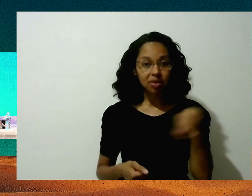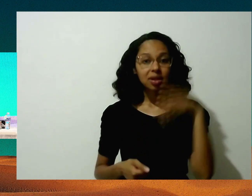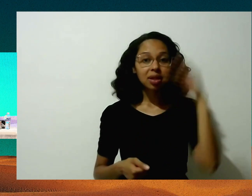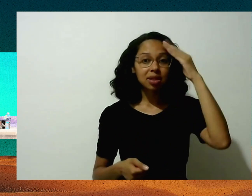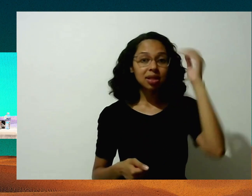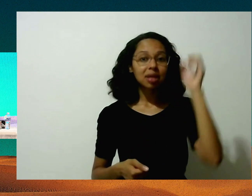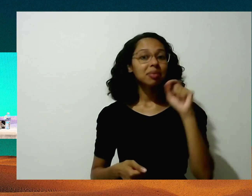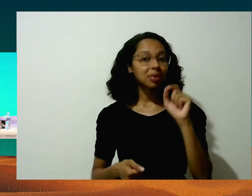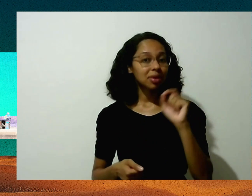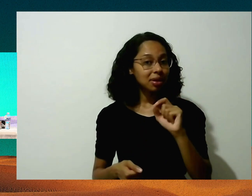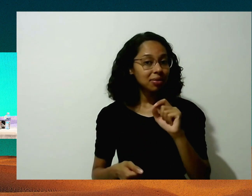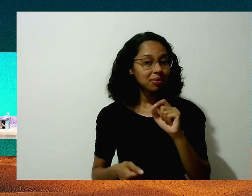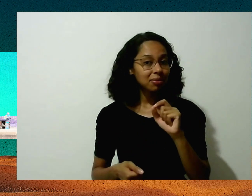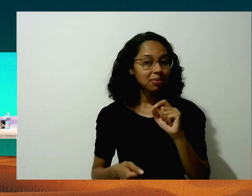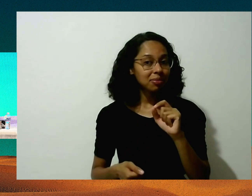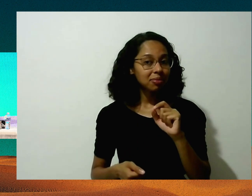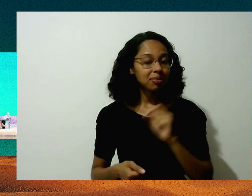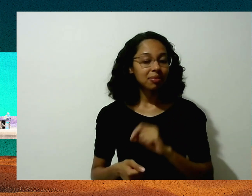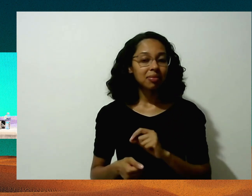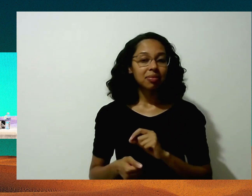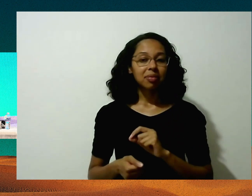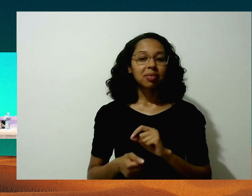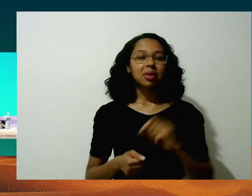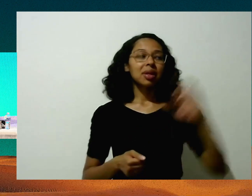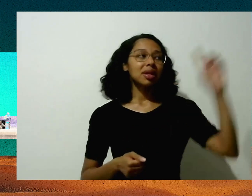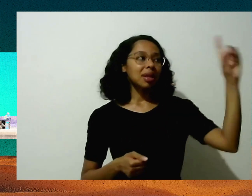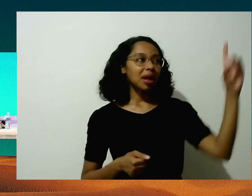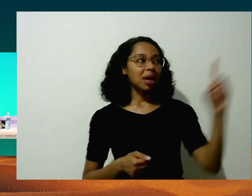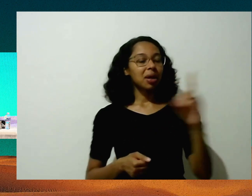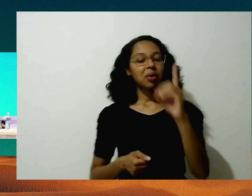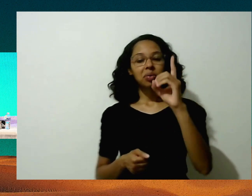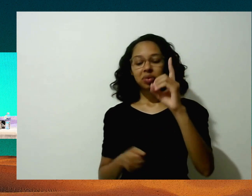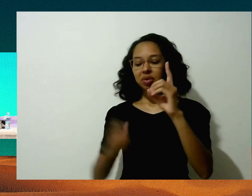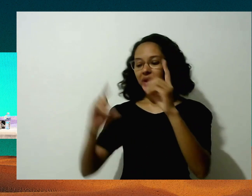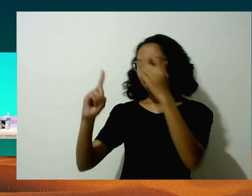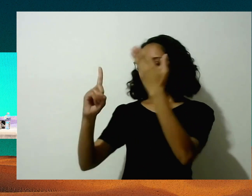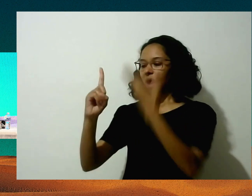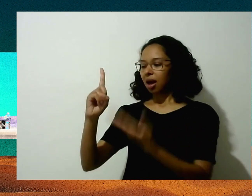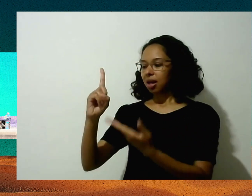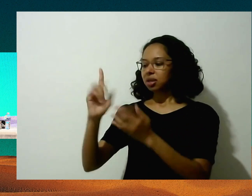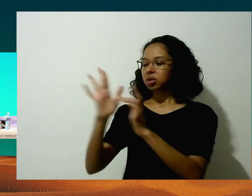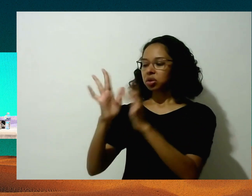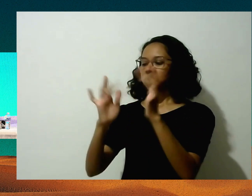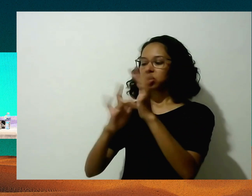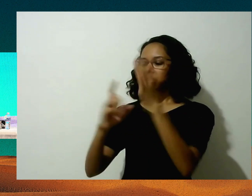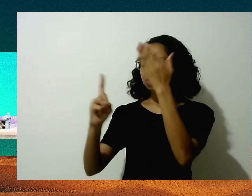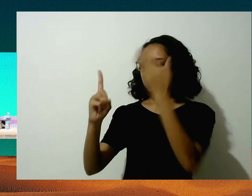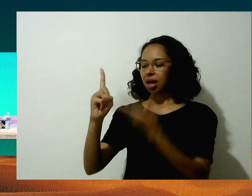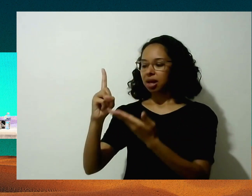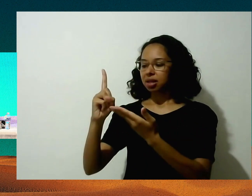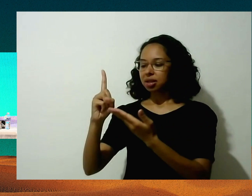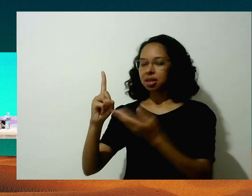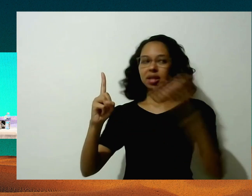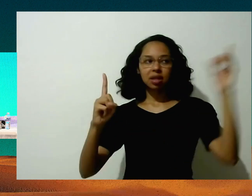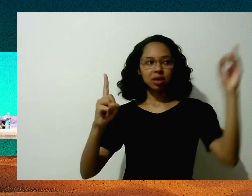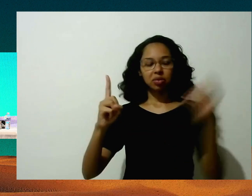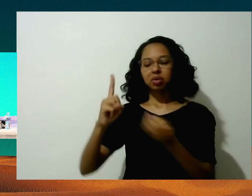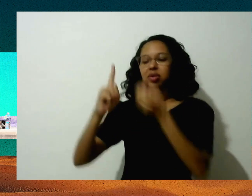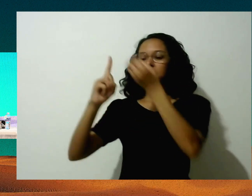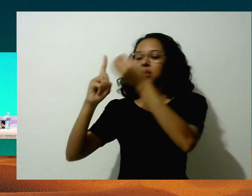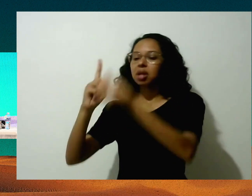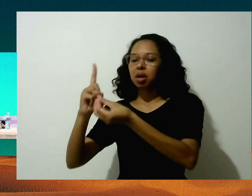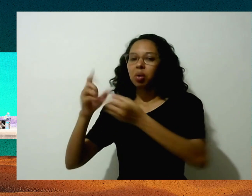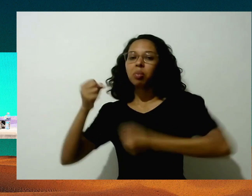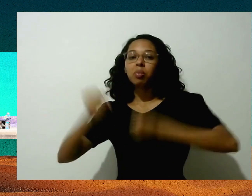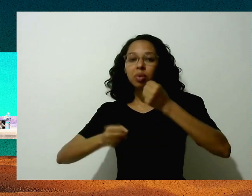entregou e constituiu a seu Filho Cristo, o homem, para ser o juiz de vivos e de mortos. Saints